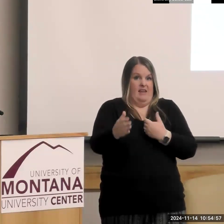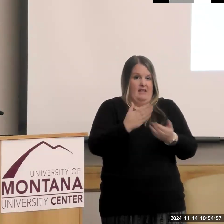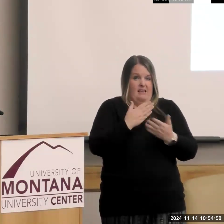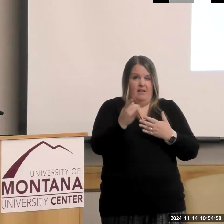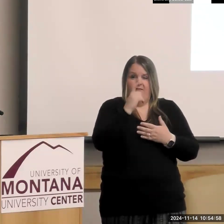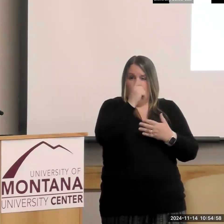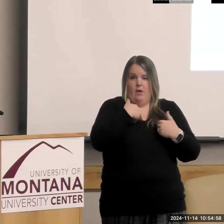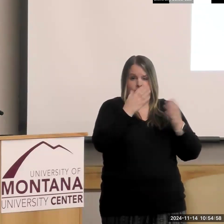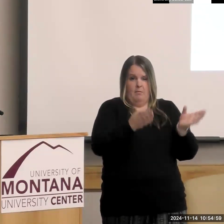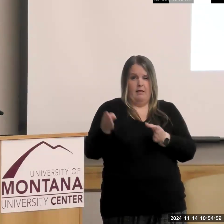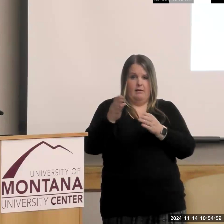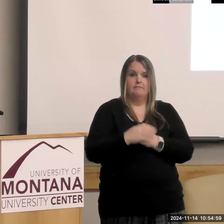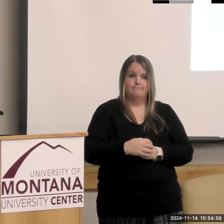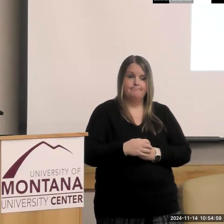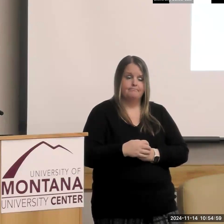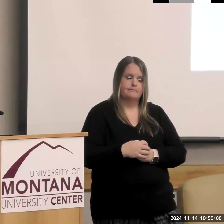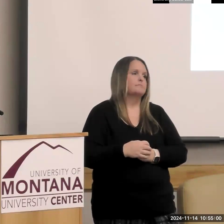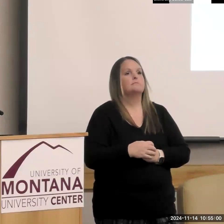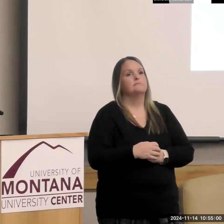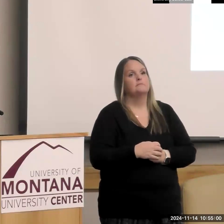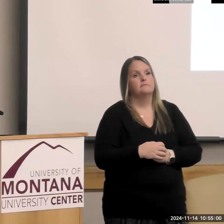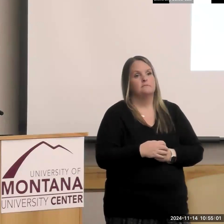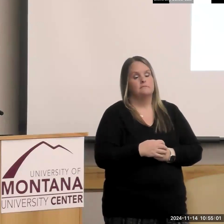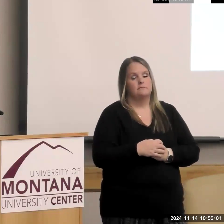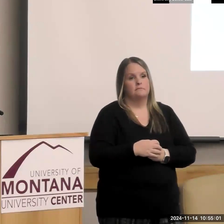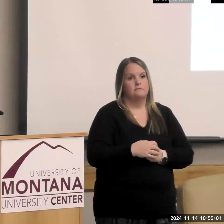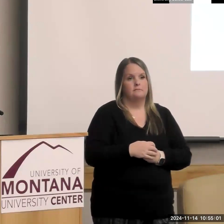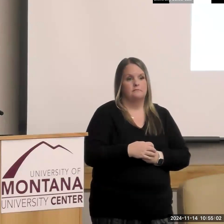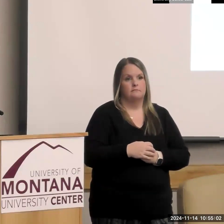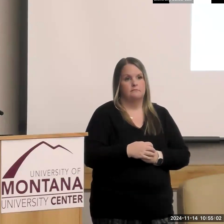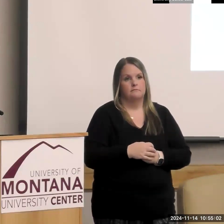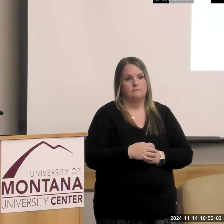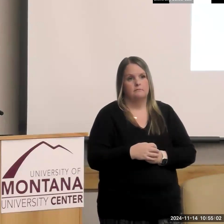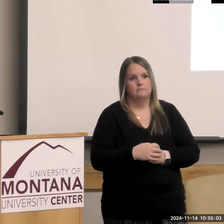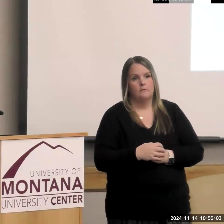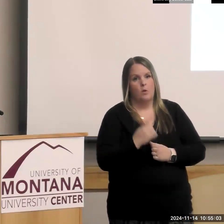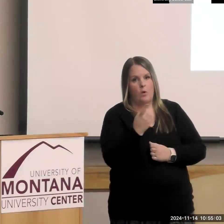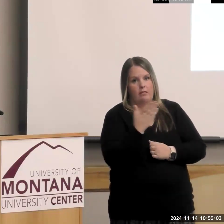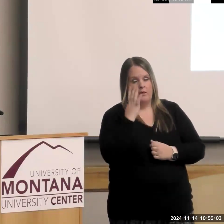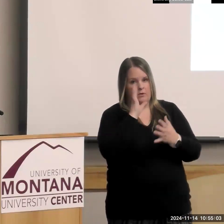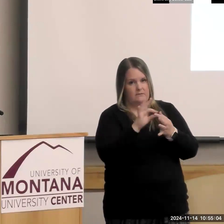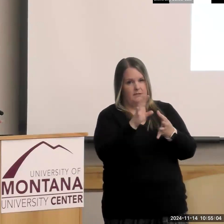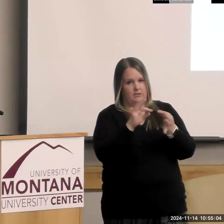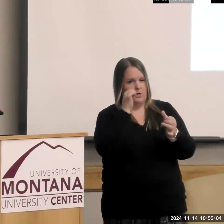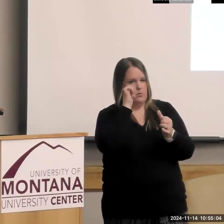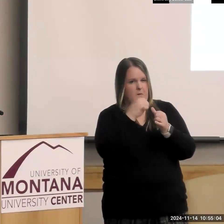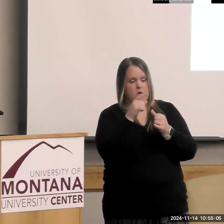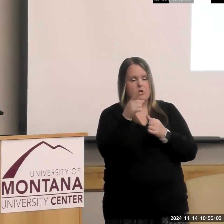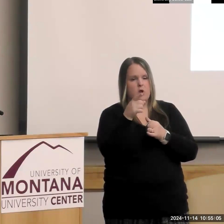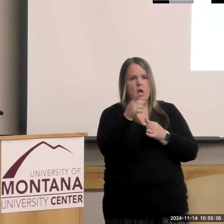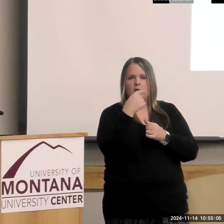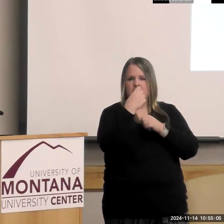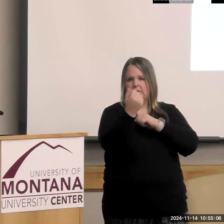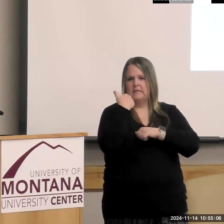a plan there. One of the things that was mentioned, and I don't remember, she sent me